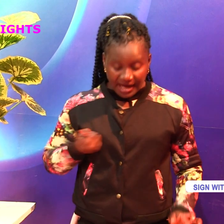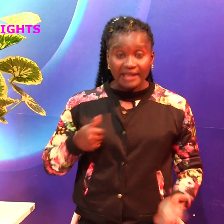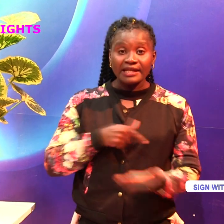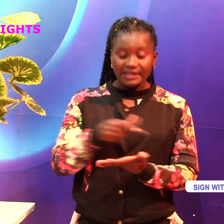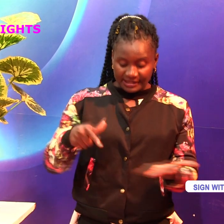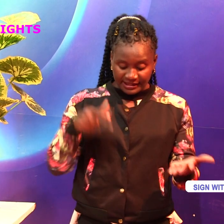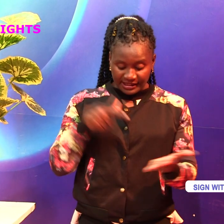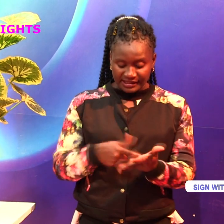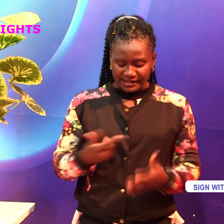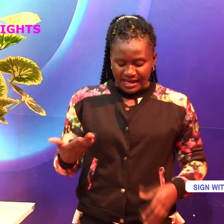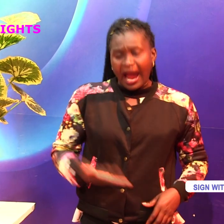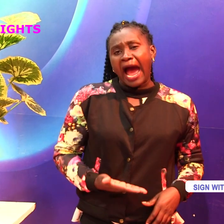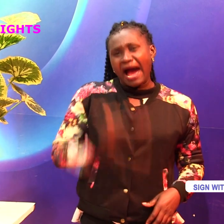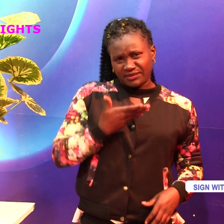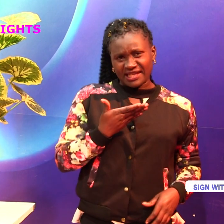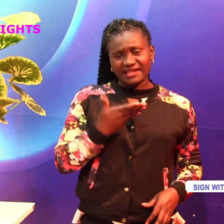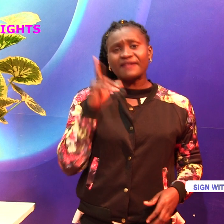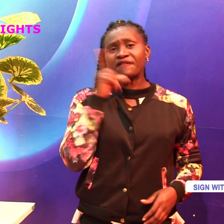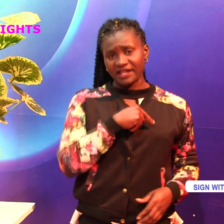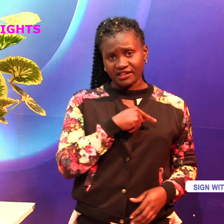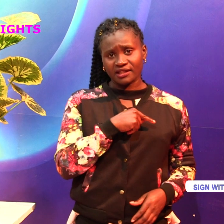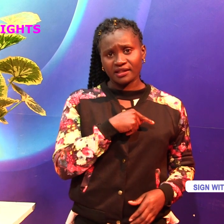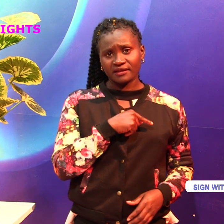girl, this, upset, finish.